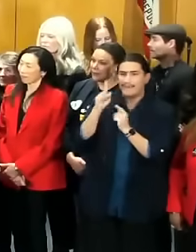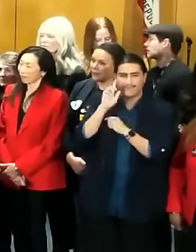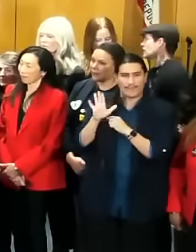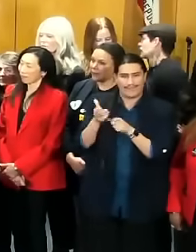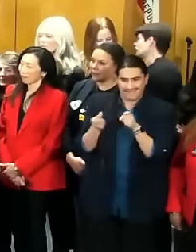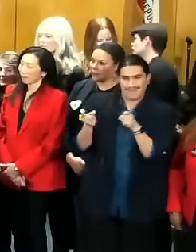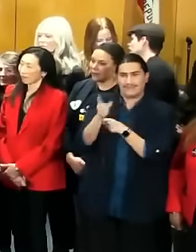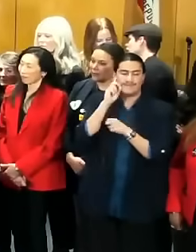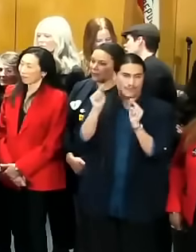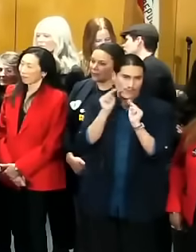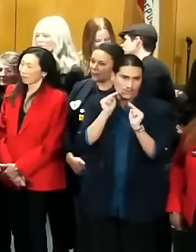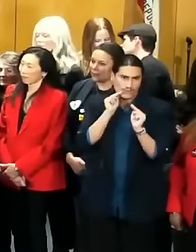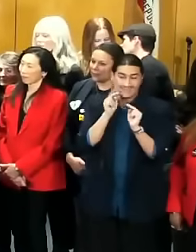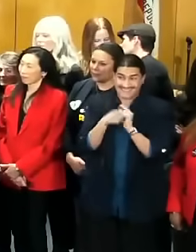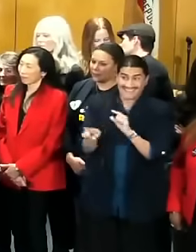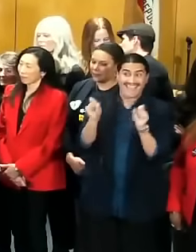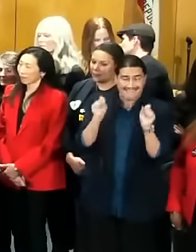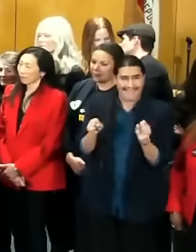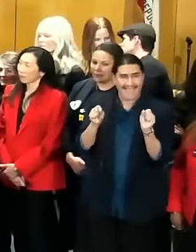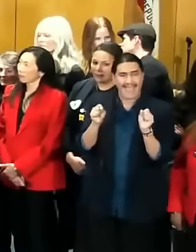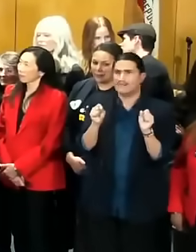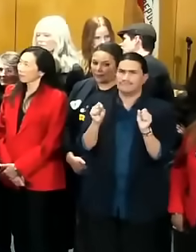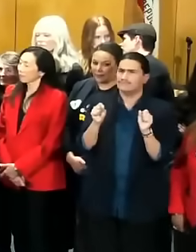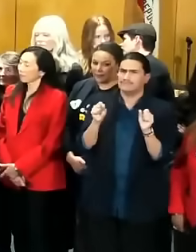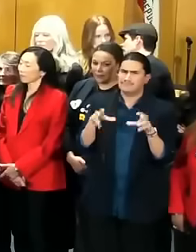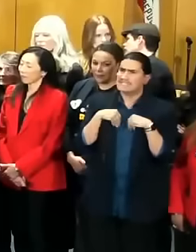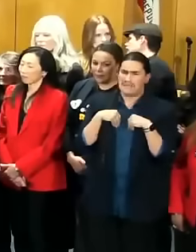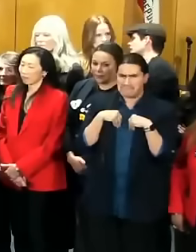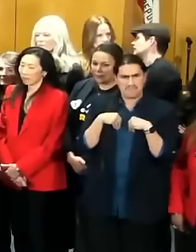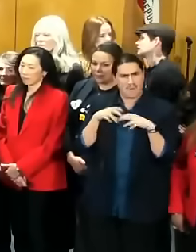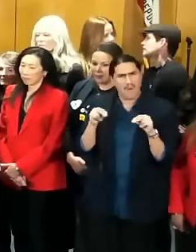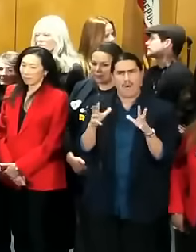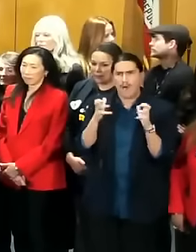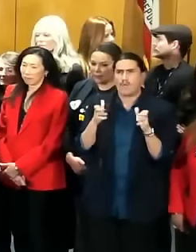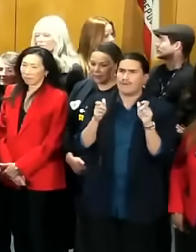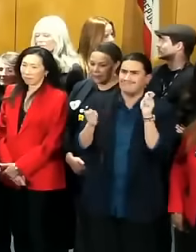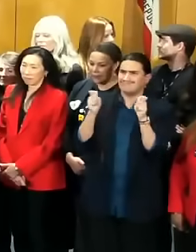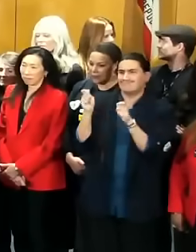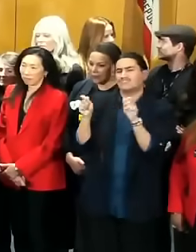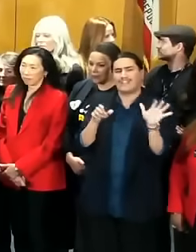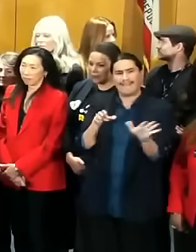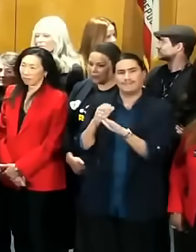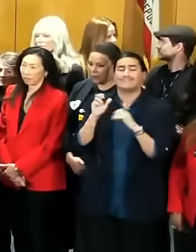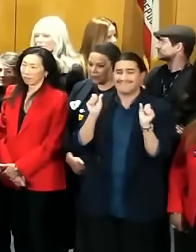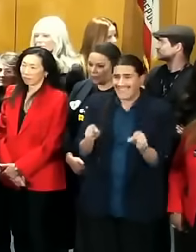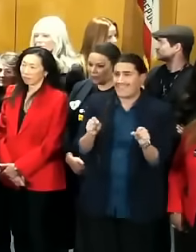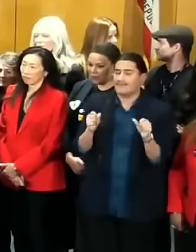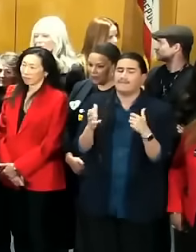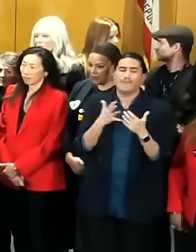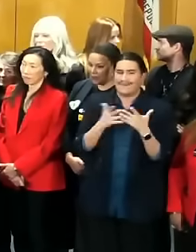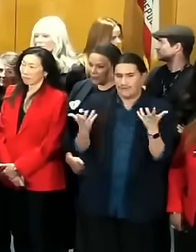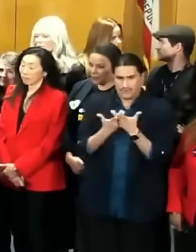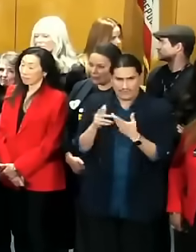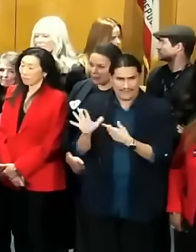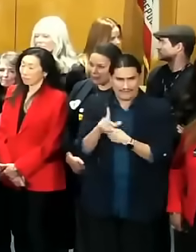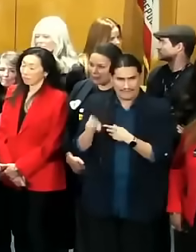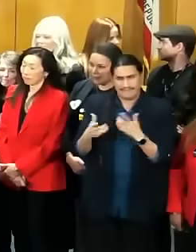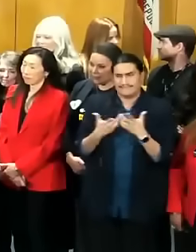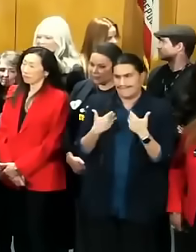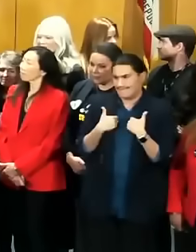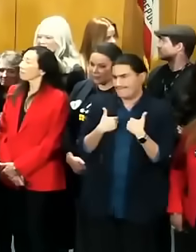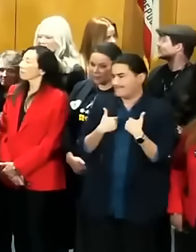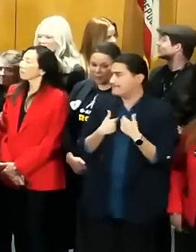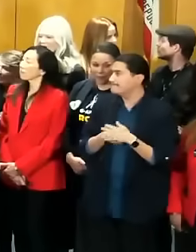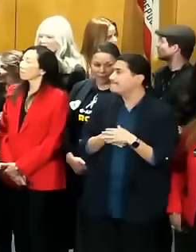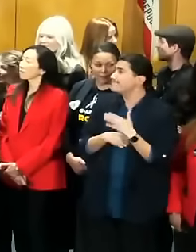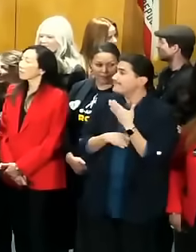beyond to feel like they can stand up to the idea of a pattern and they can fight for what their members need.